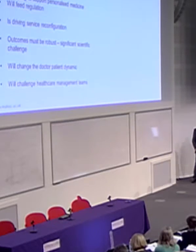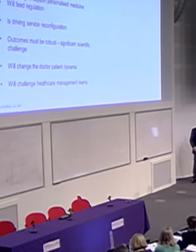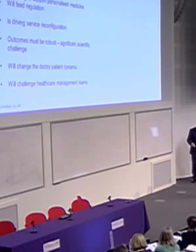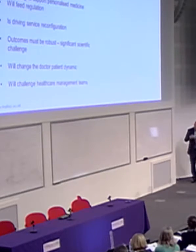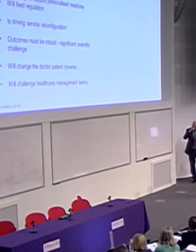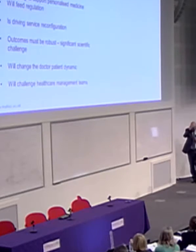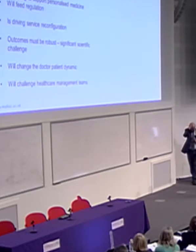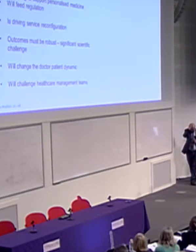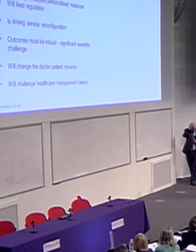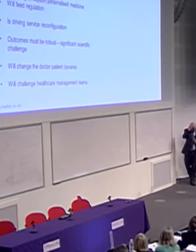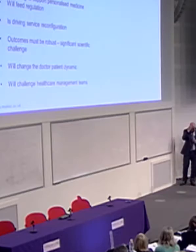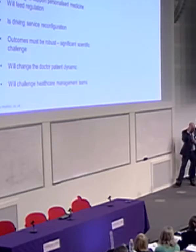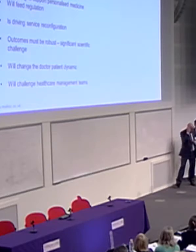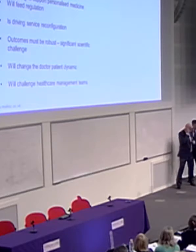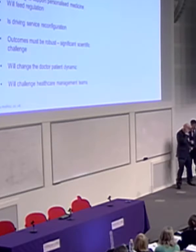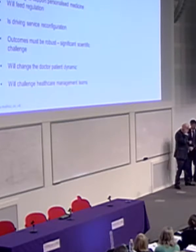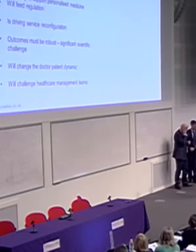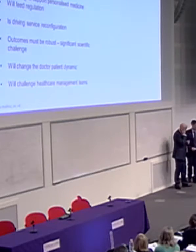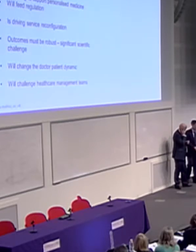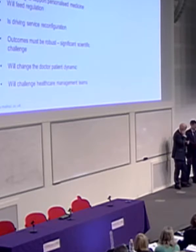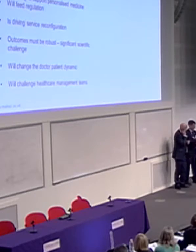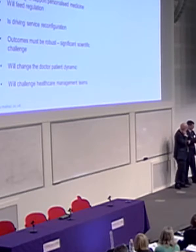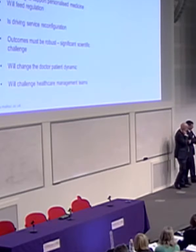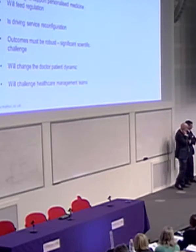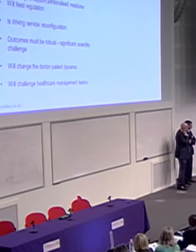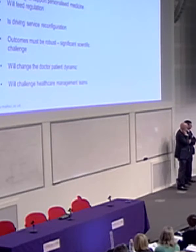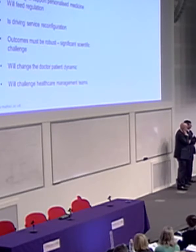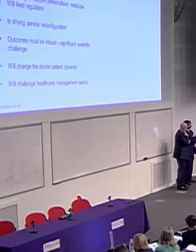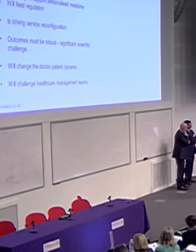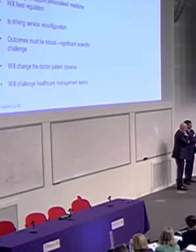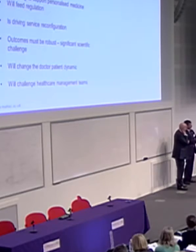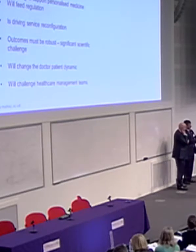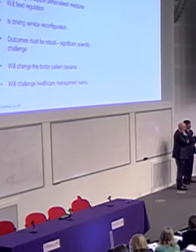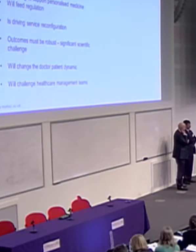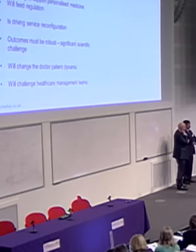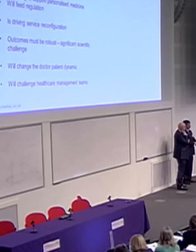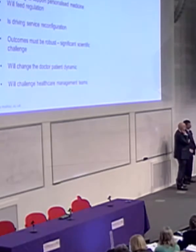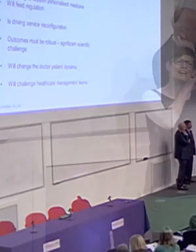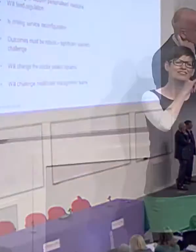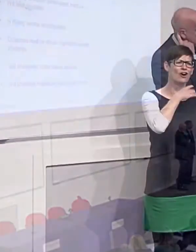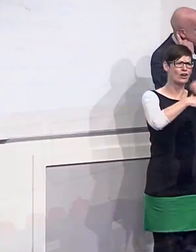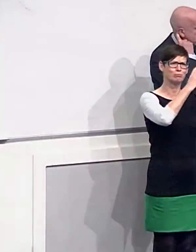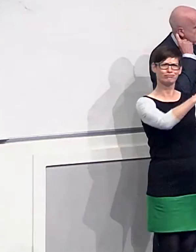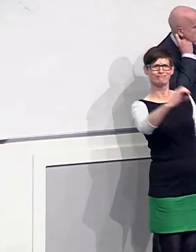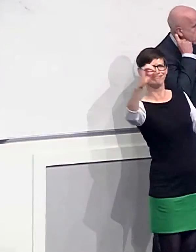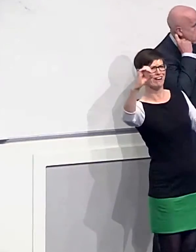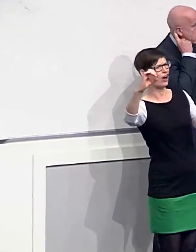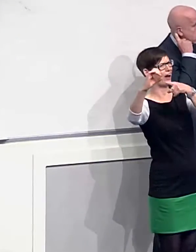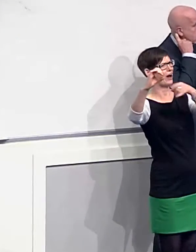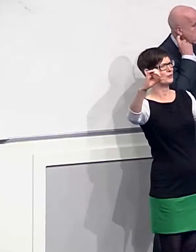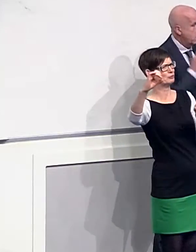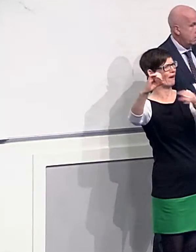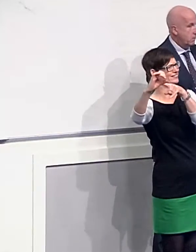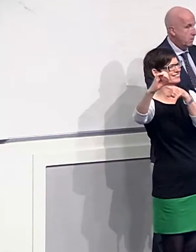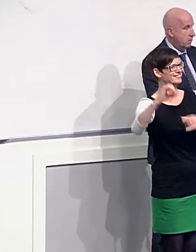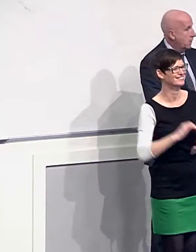Thank you very much indeed to both of you. I did want to talk to you about that red hospital that's going off the top of the... Which one is that, actually?